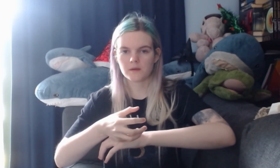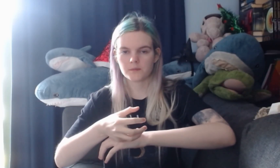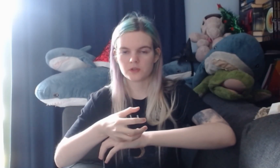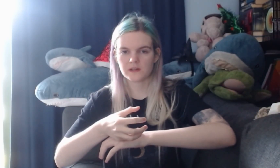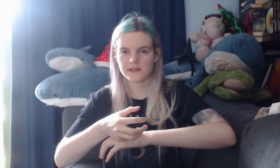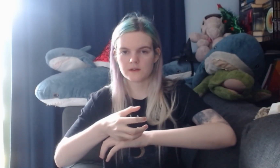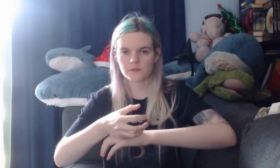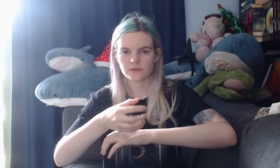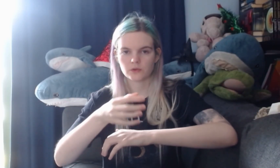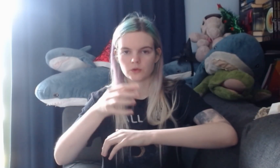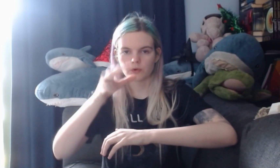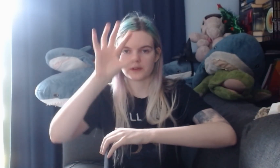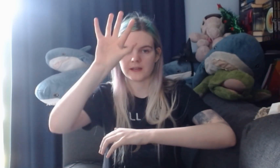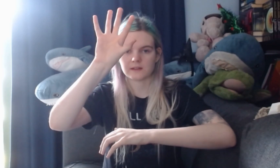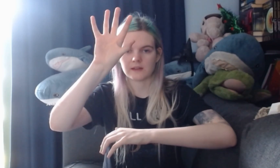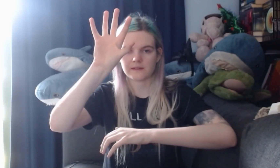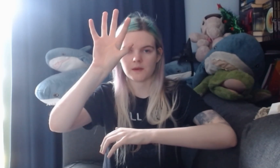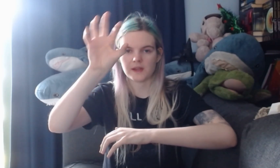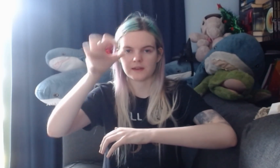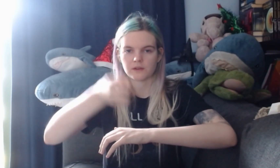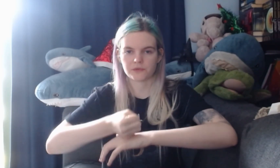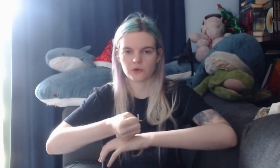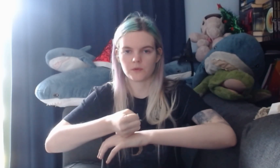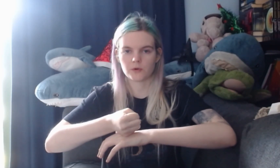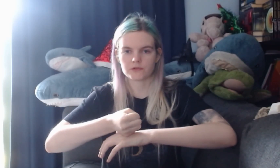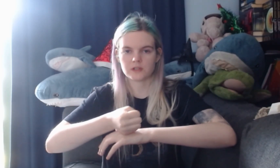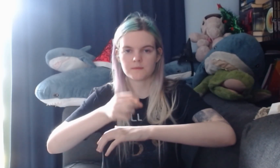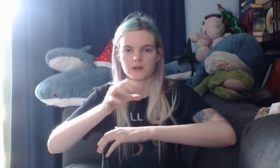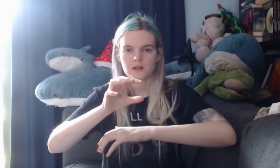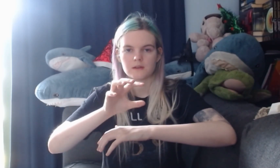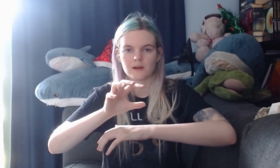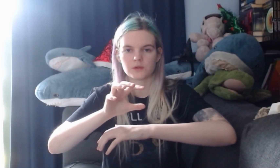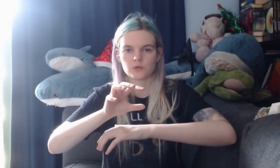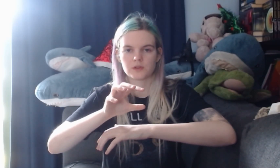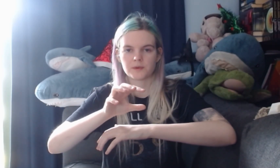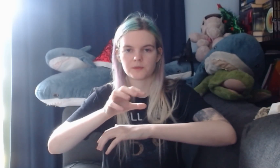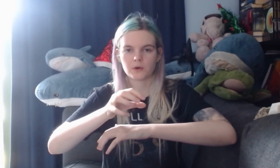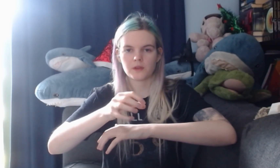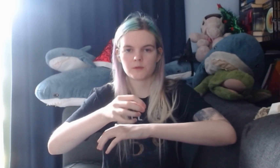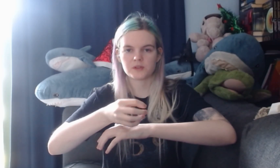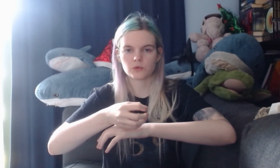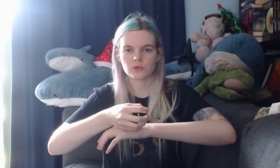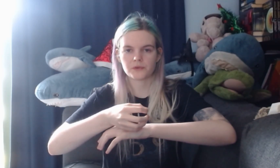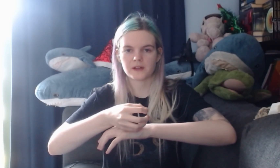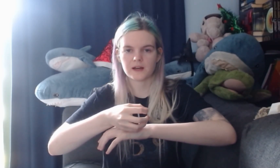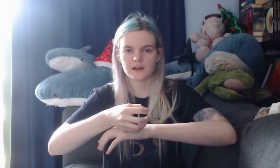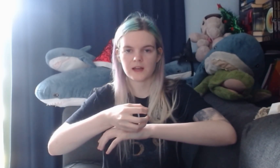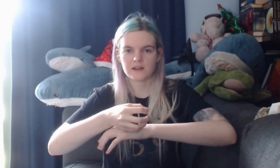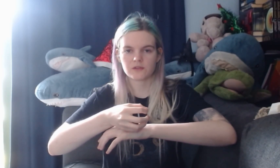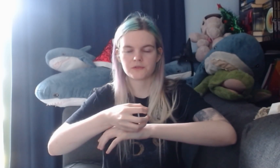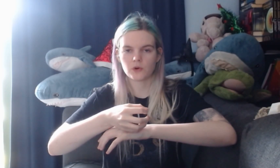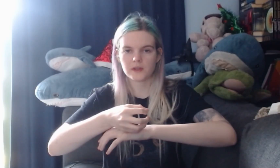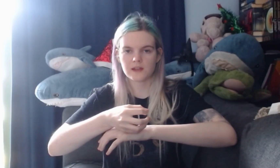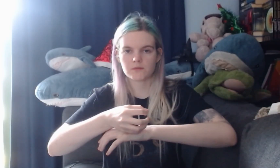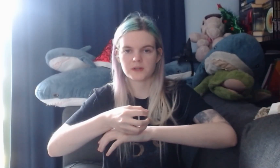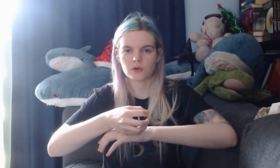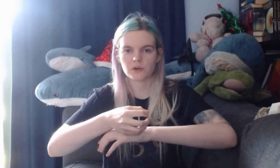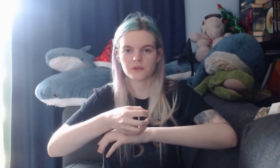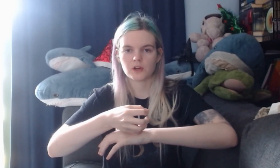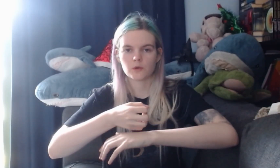till here. So don't, like this time we had like this full motion here. Now we do it a bit smaller, and we don't close the hand full yet because we do